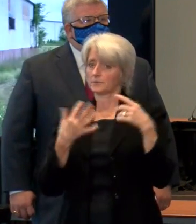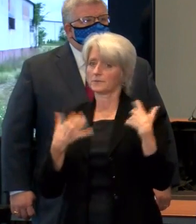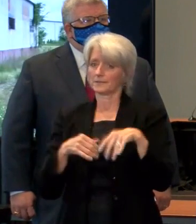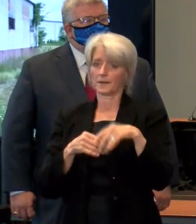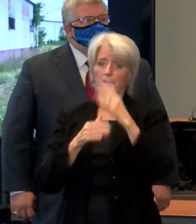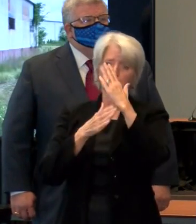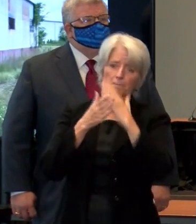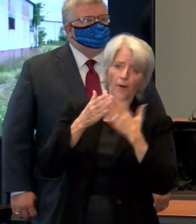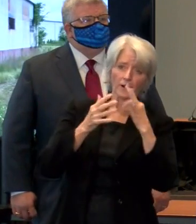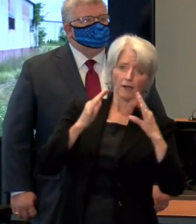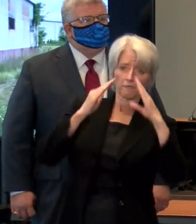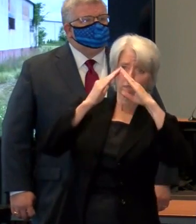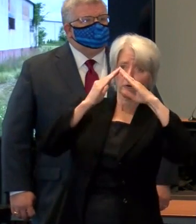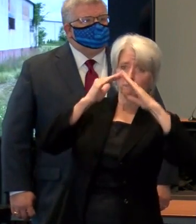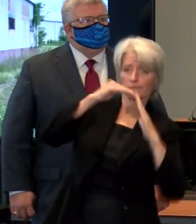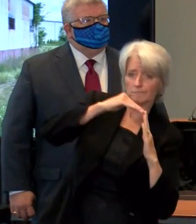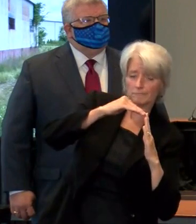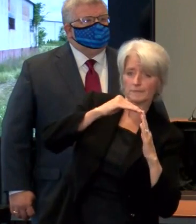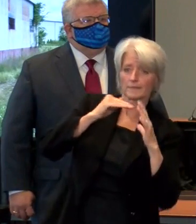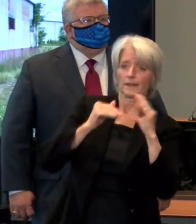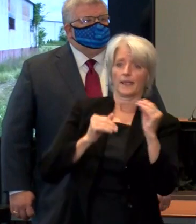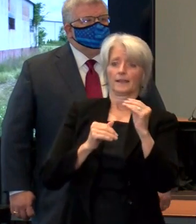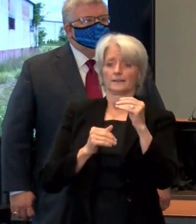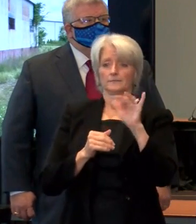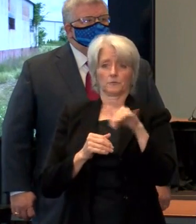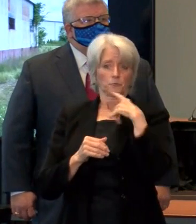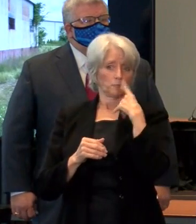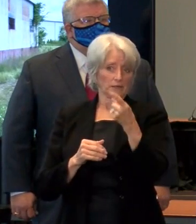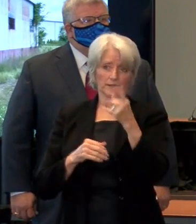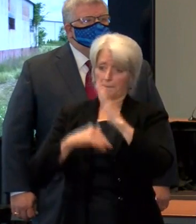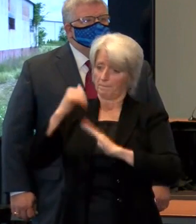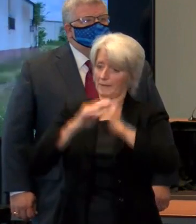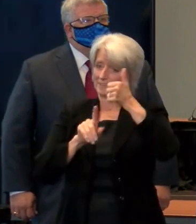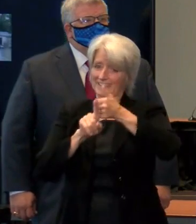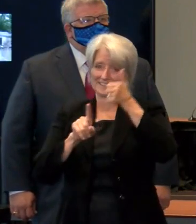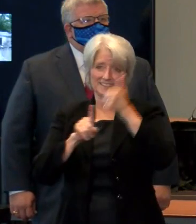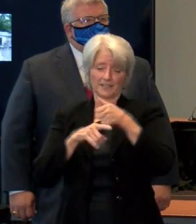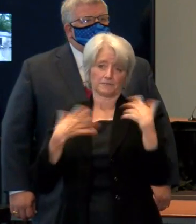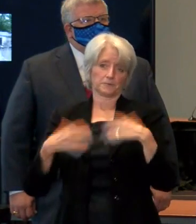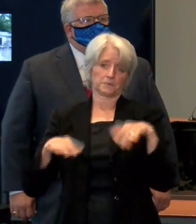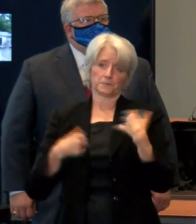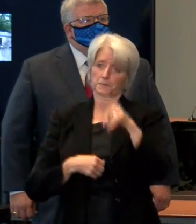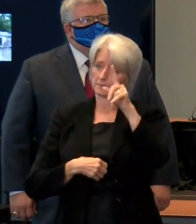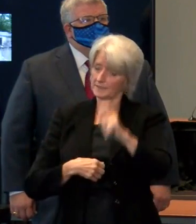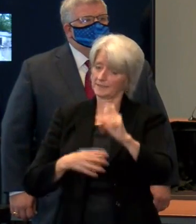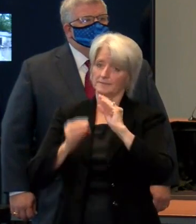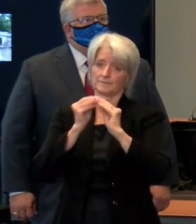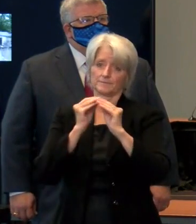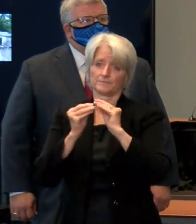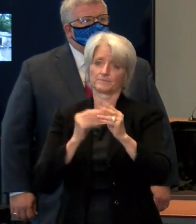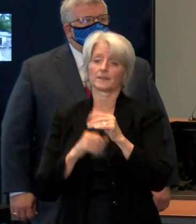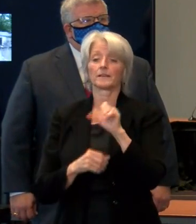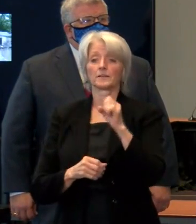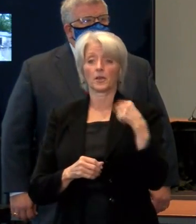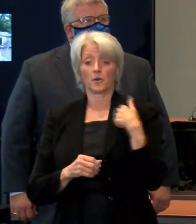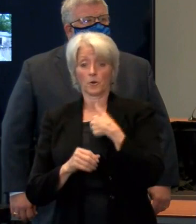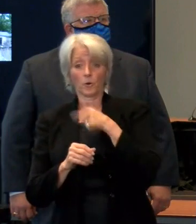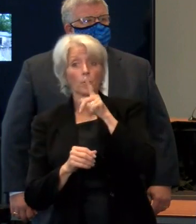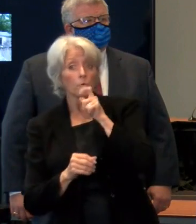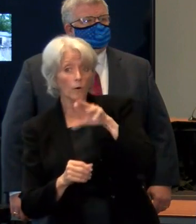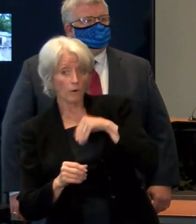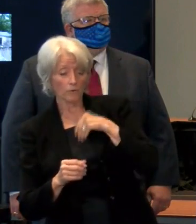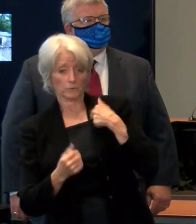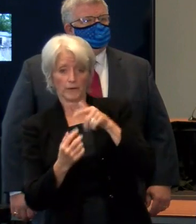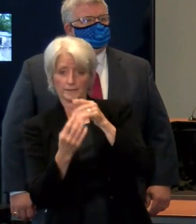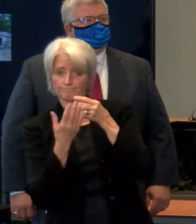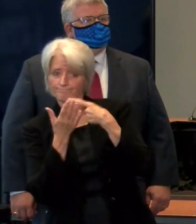had fallen in. The structure was in disrepair. We met with the property owner, talked with them about their intention of,